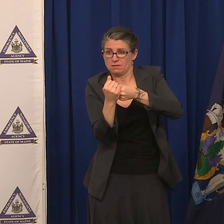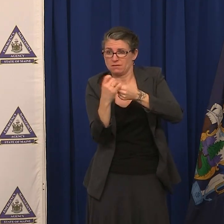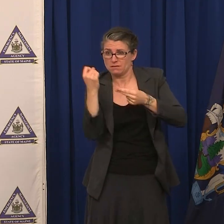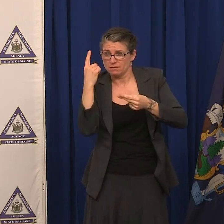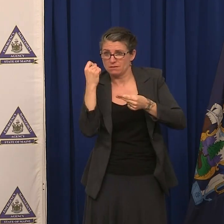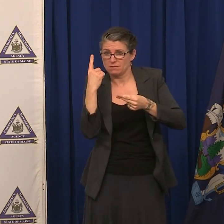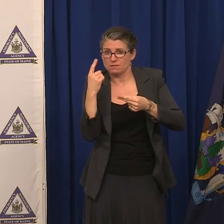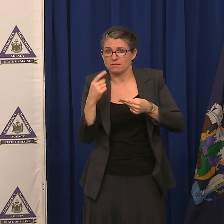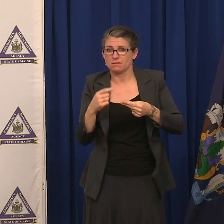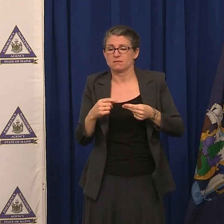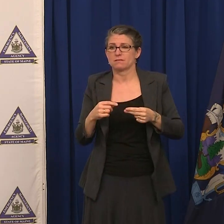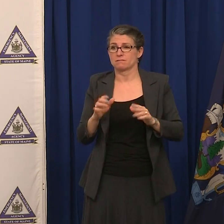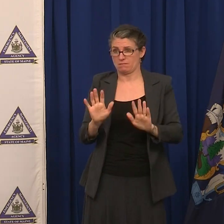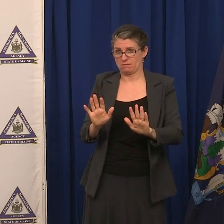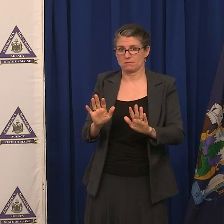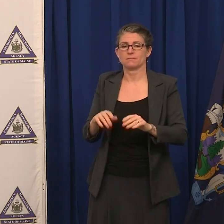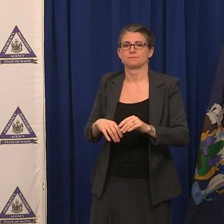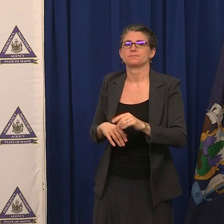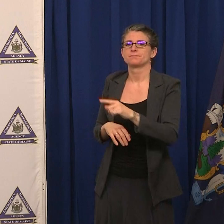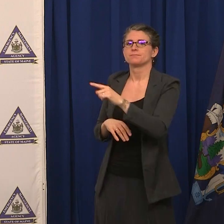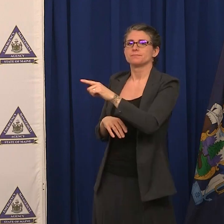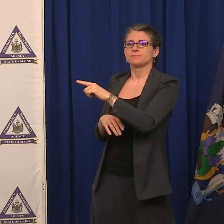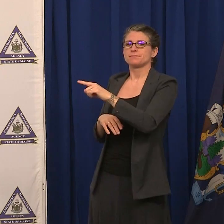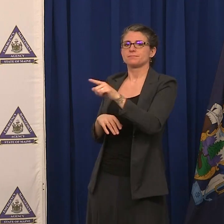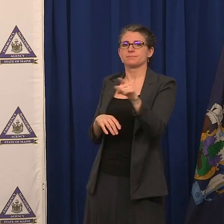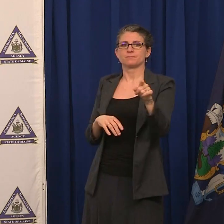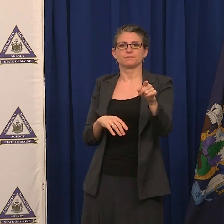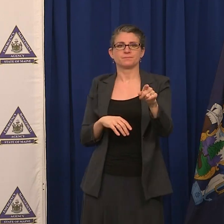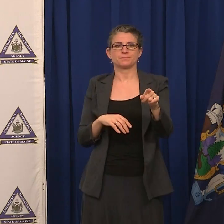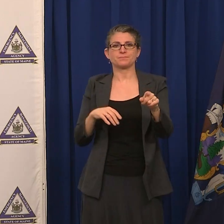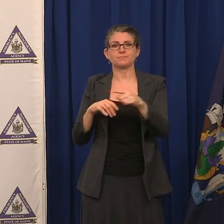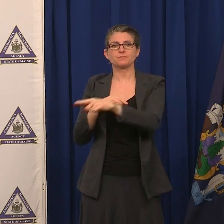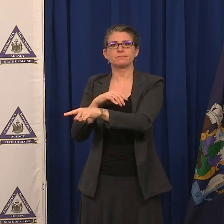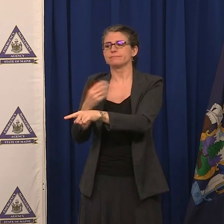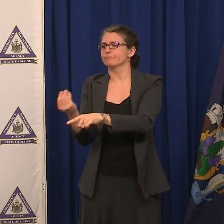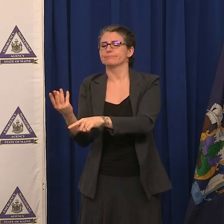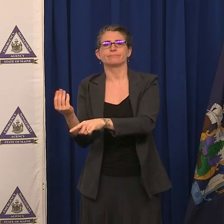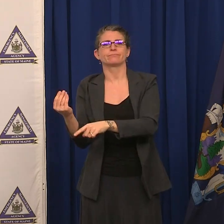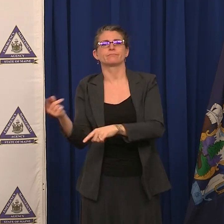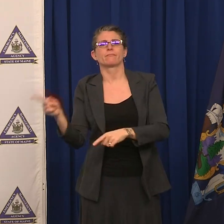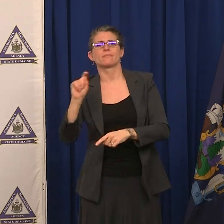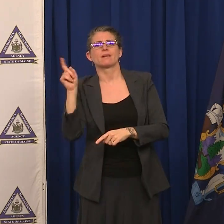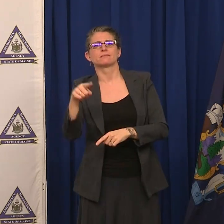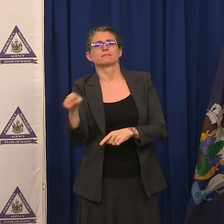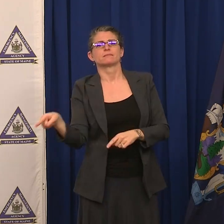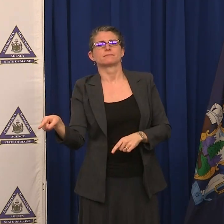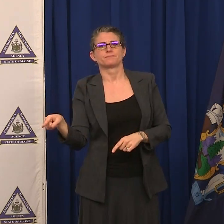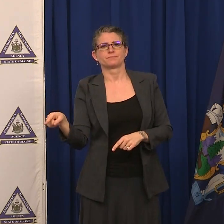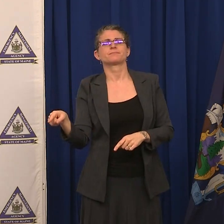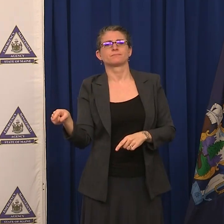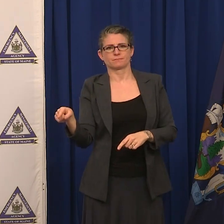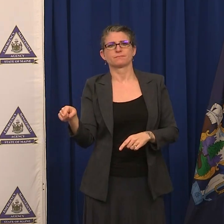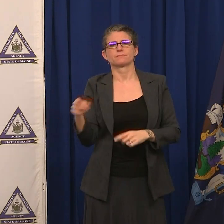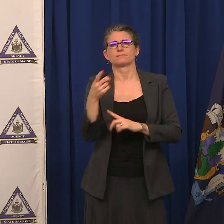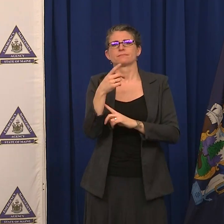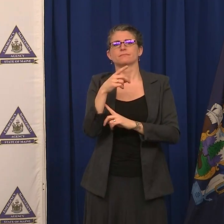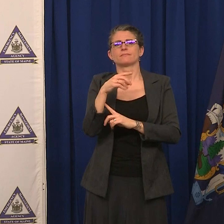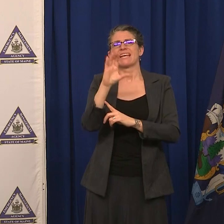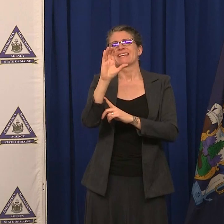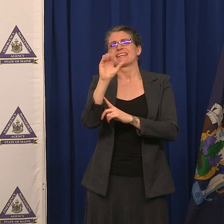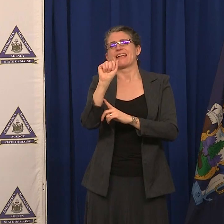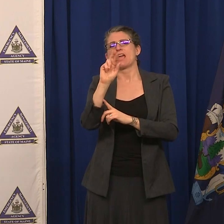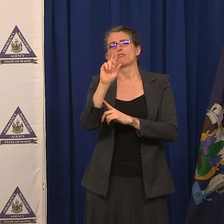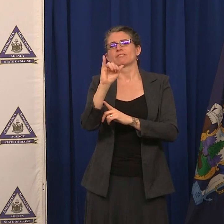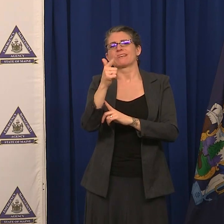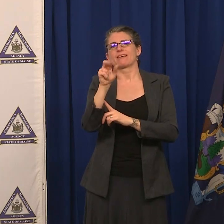Thank you very much, Dr. Shah. Actually, a follow-up on that and then a question about testing. We know that